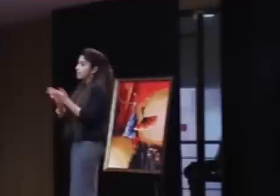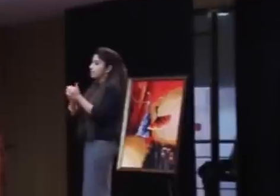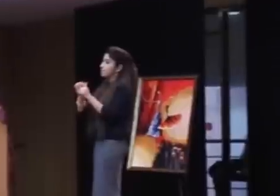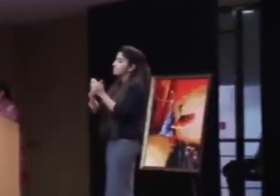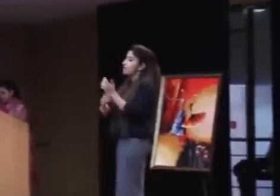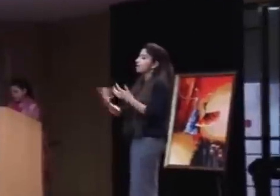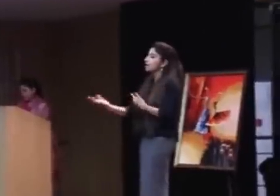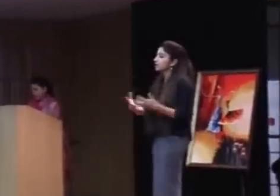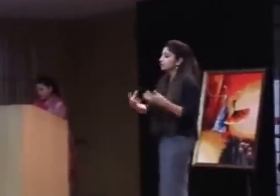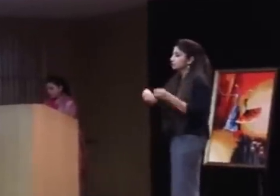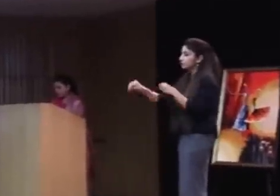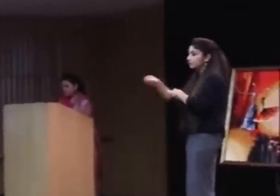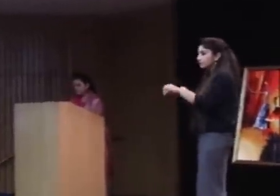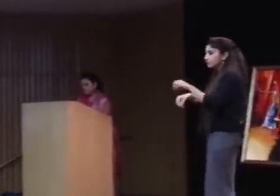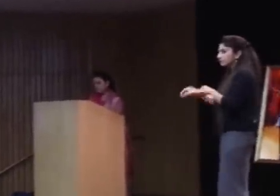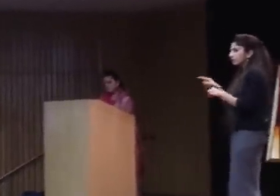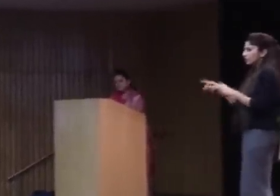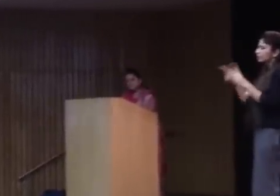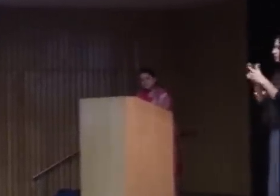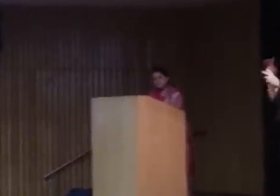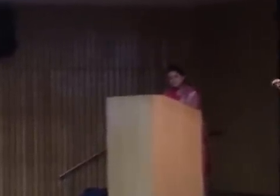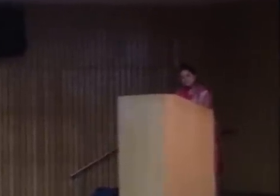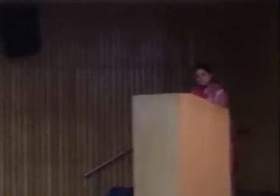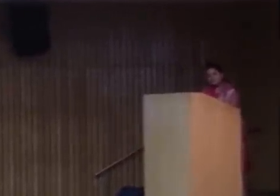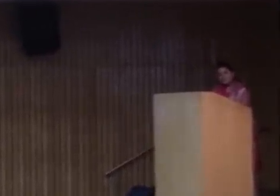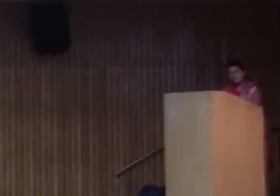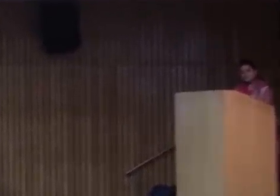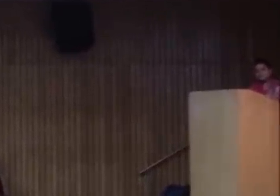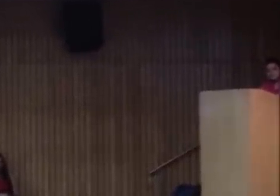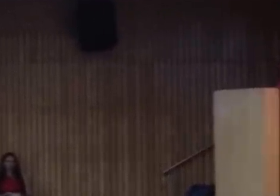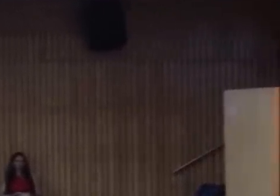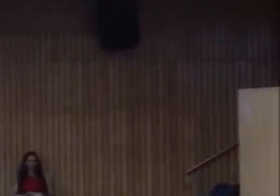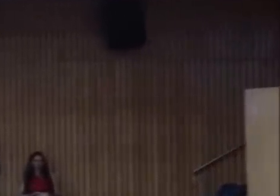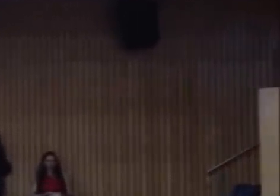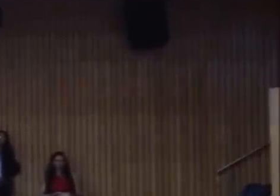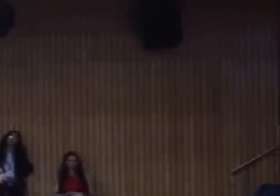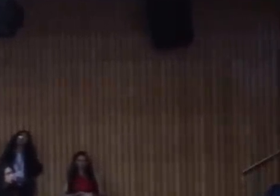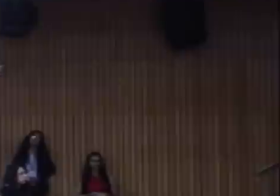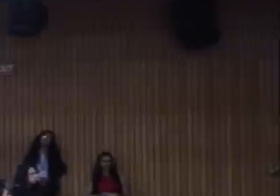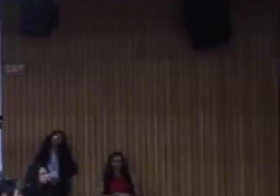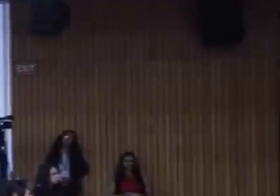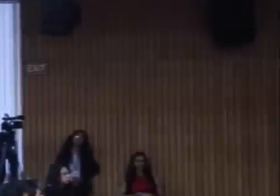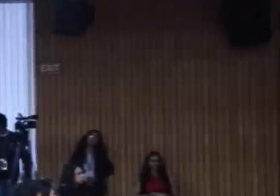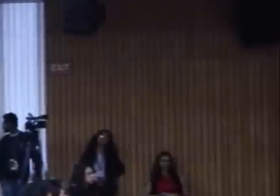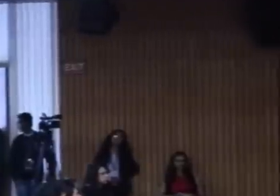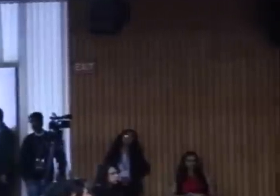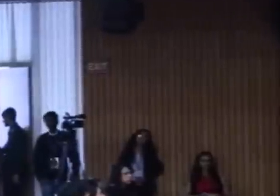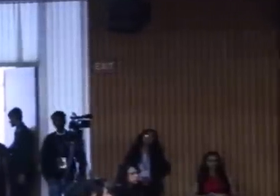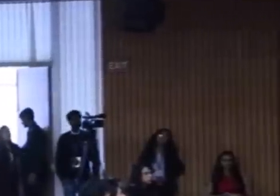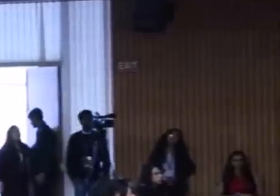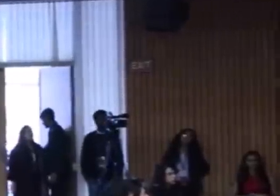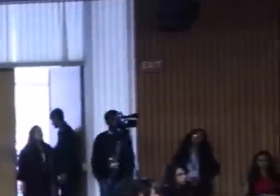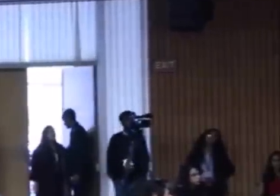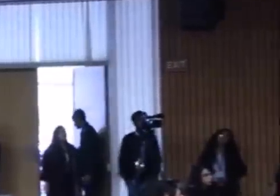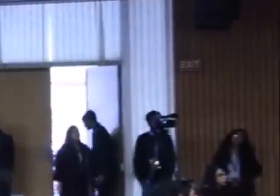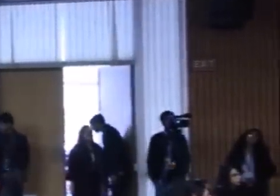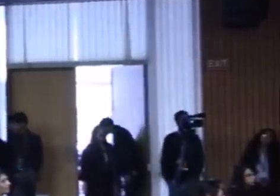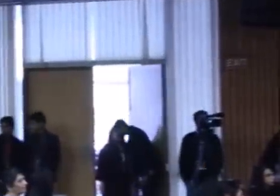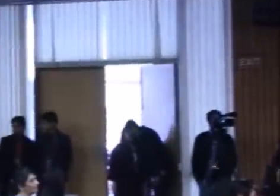area. It was a tough decision for me to decide whether to go for the NGO model or for